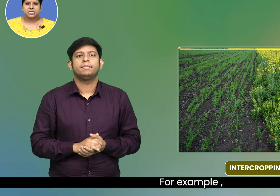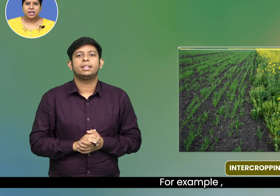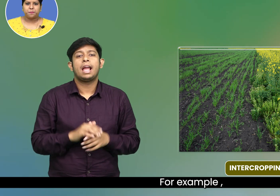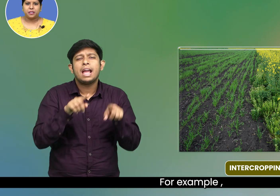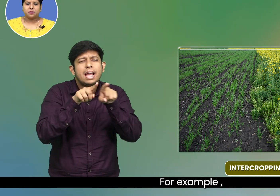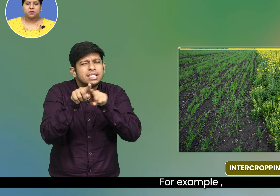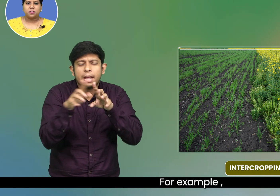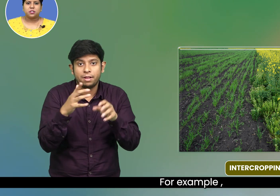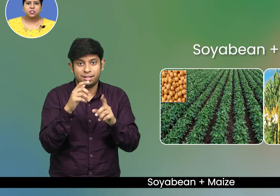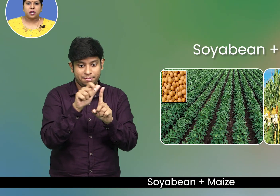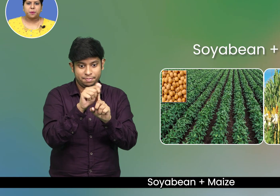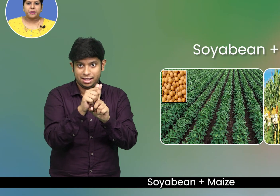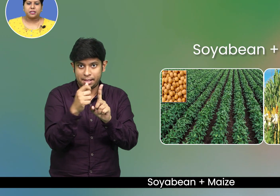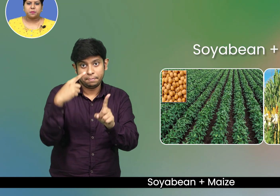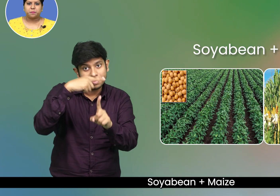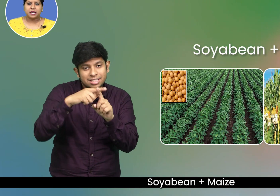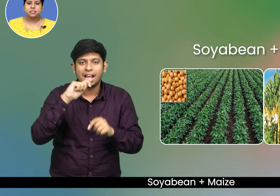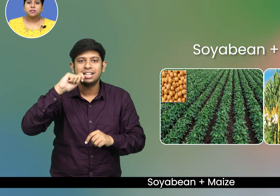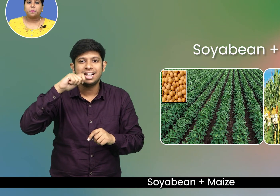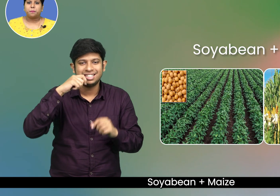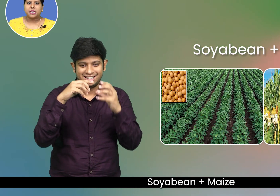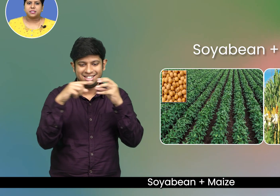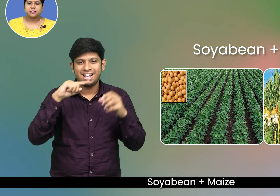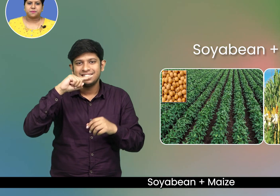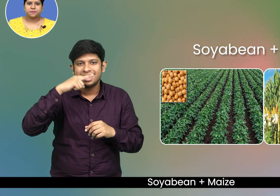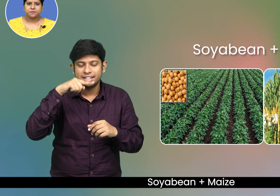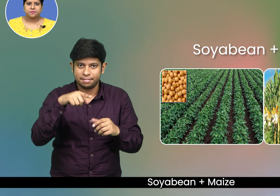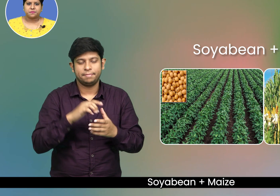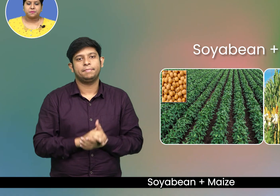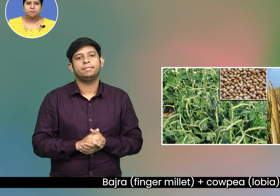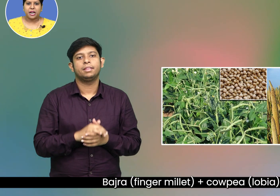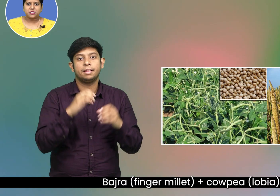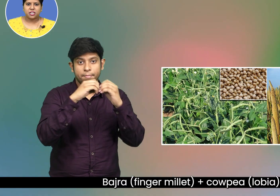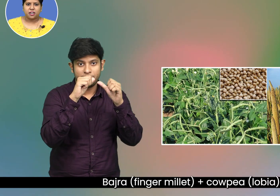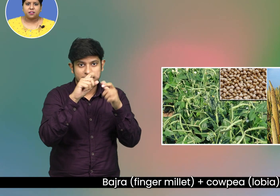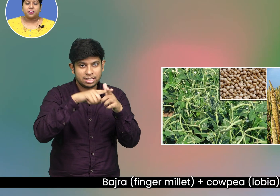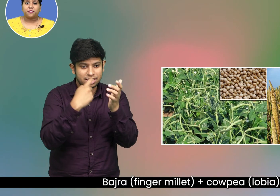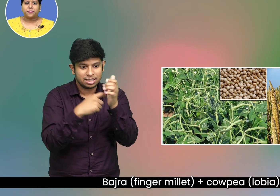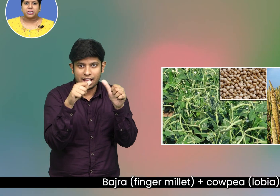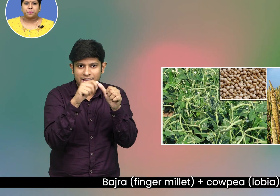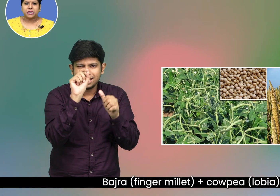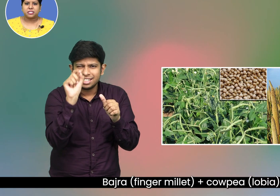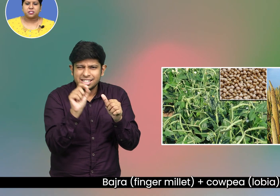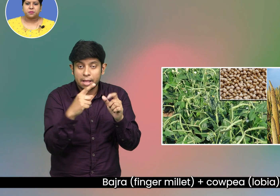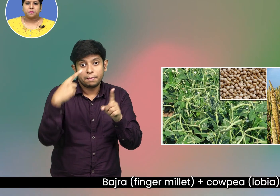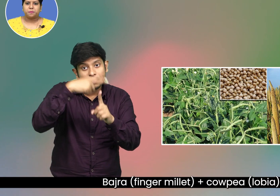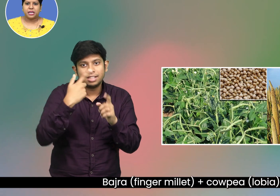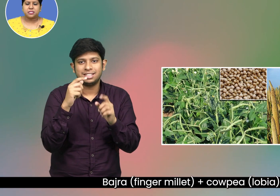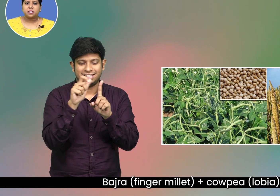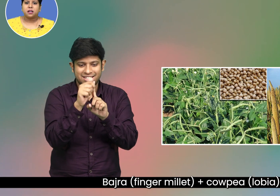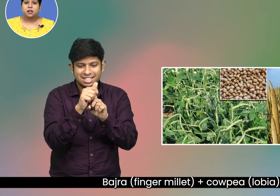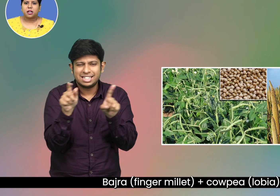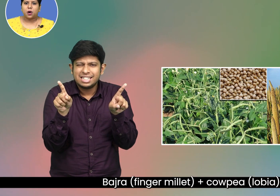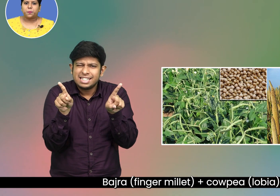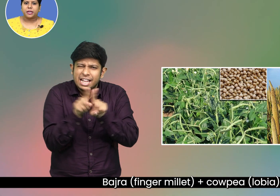For example, soya bean plus maize, bajra, finger millet